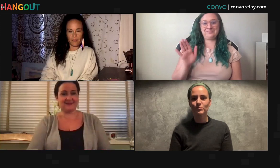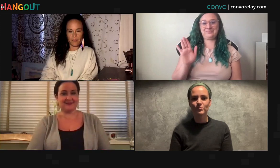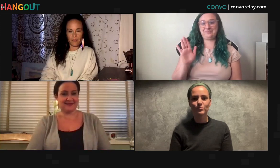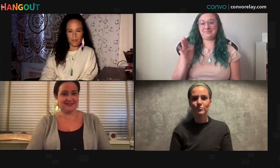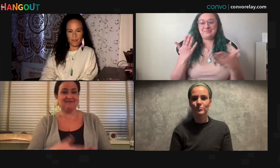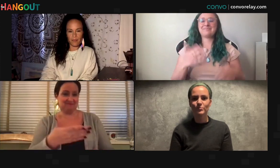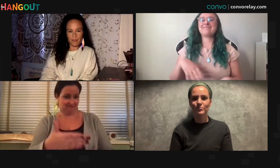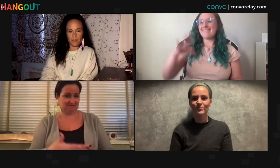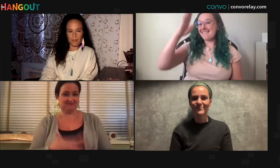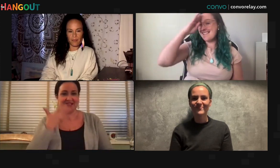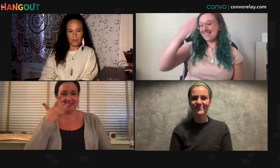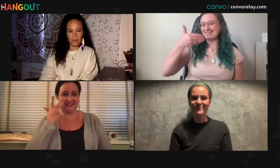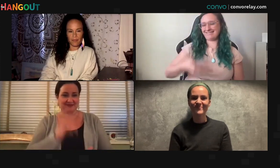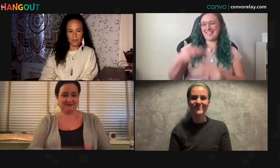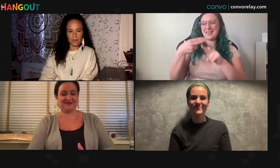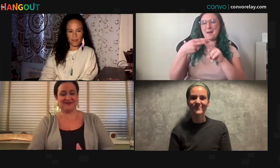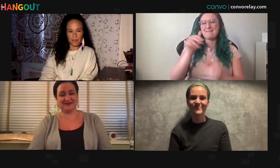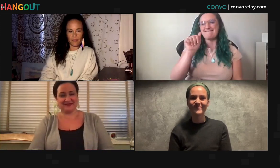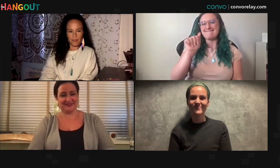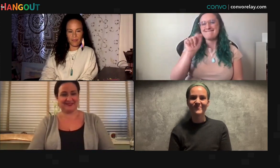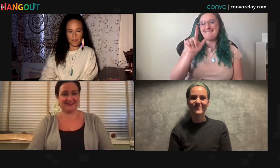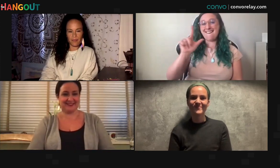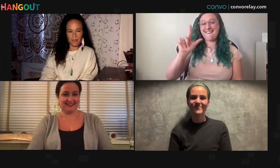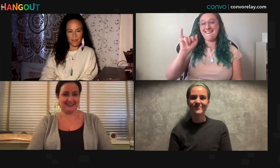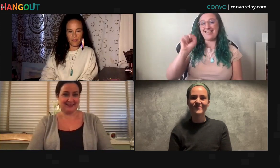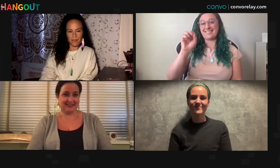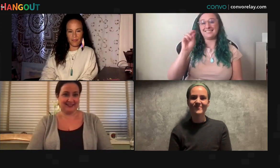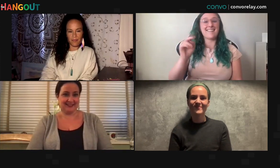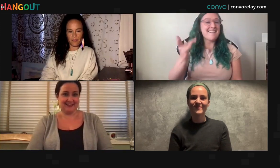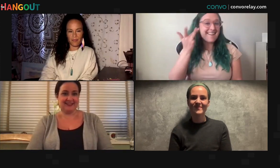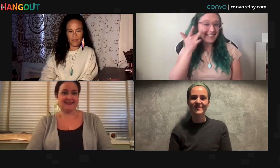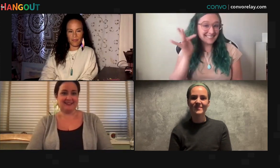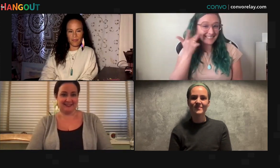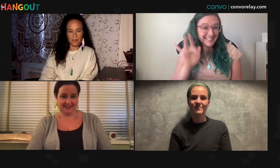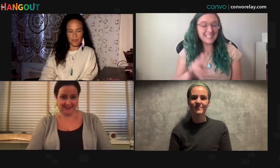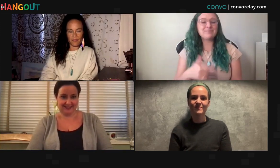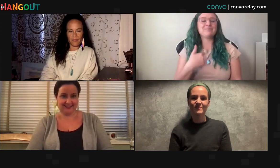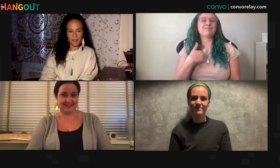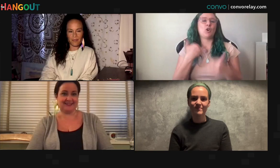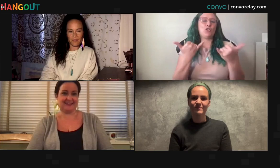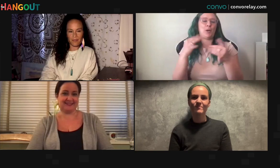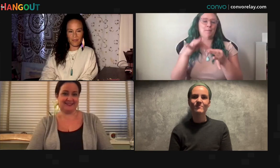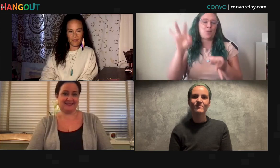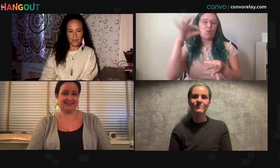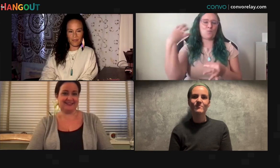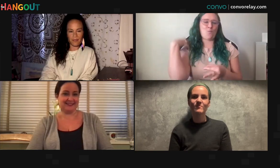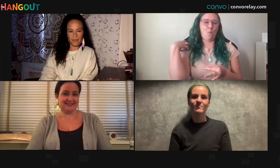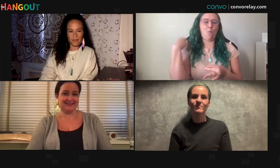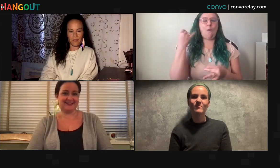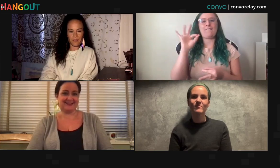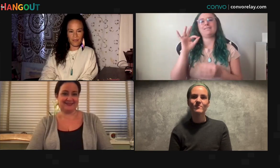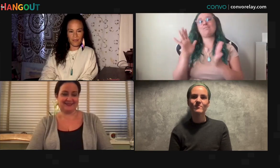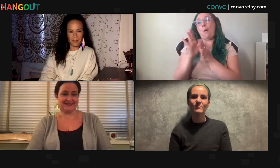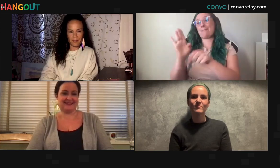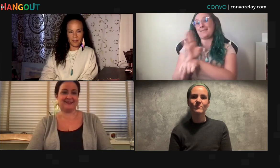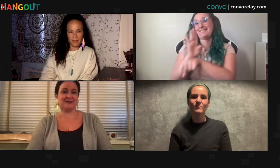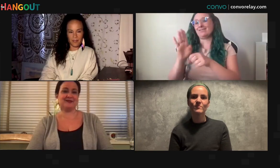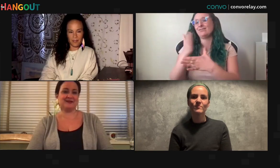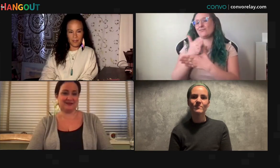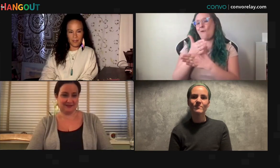to whoever's next. I'll go next. Hi, how are you doing? I'm Allison. This is my name sign, and currently a spiritual